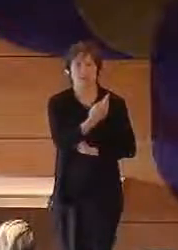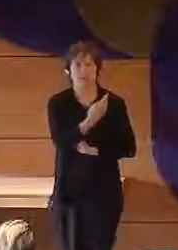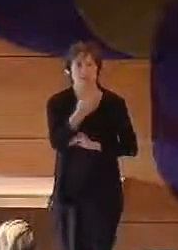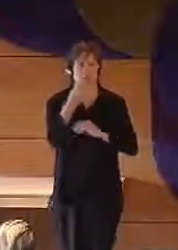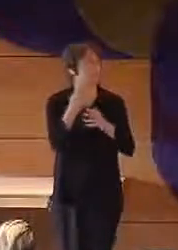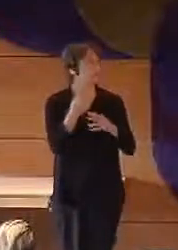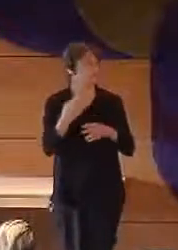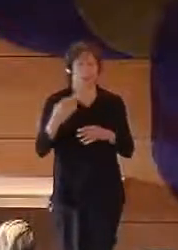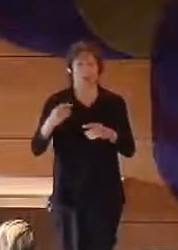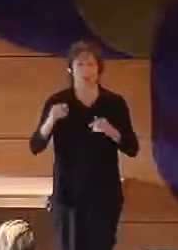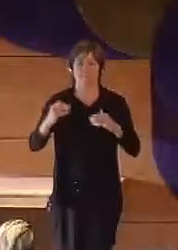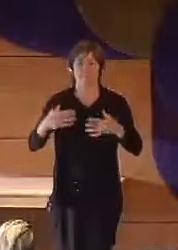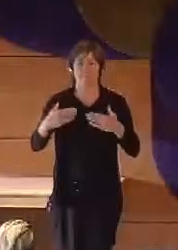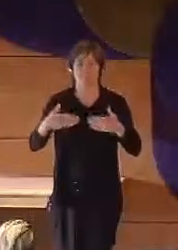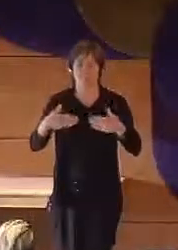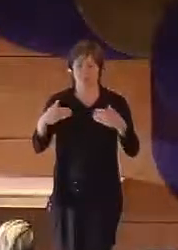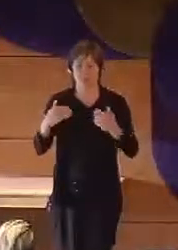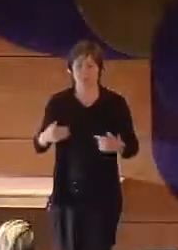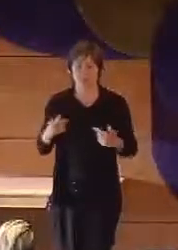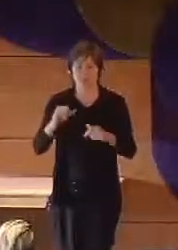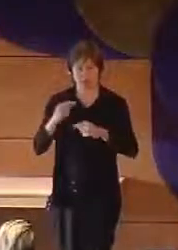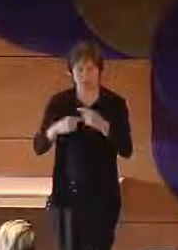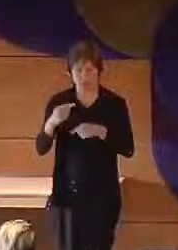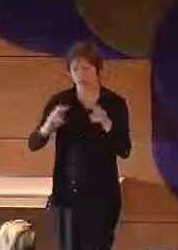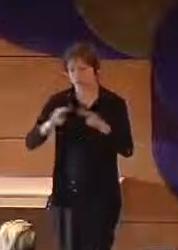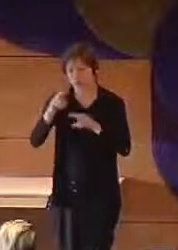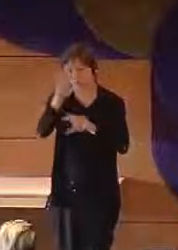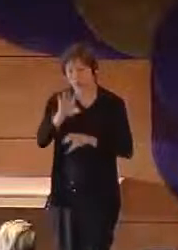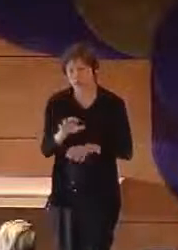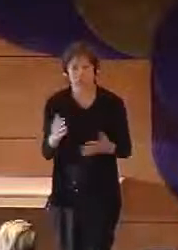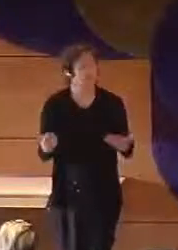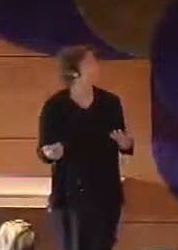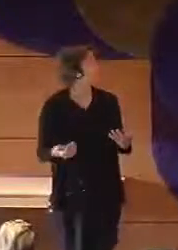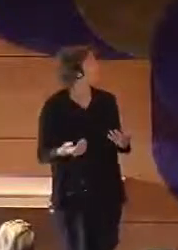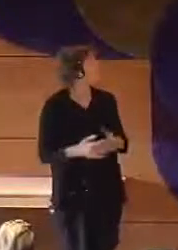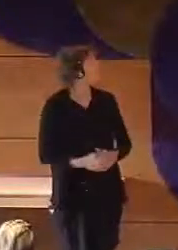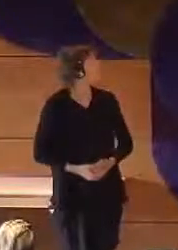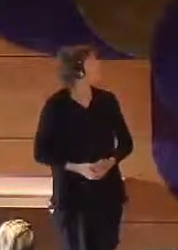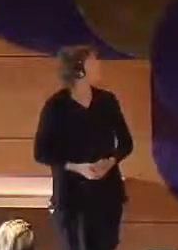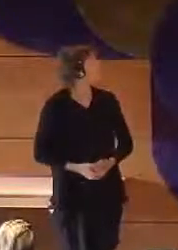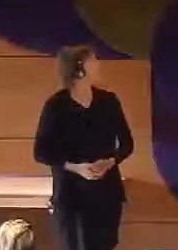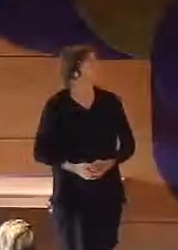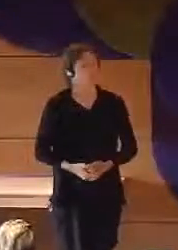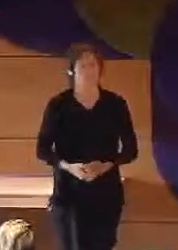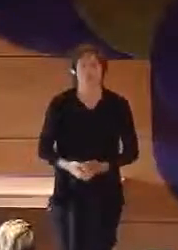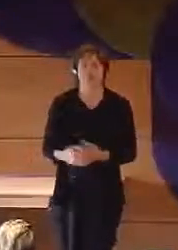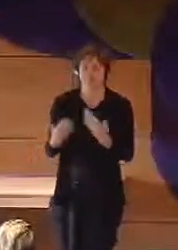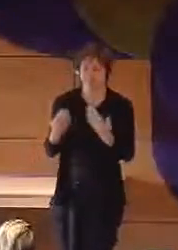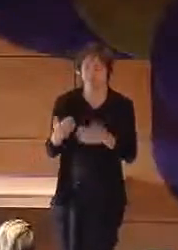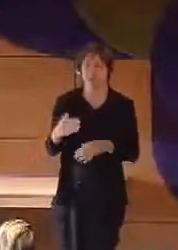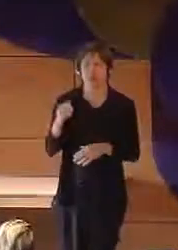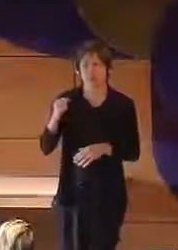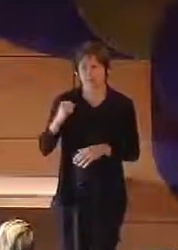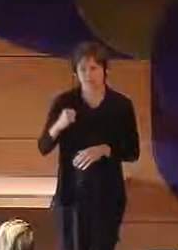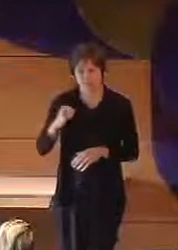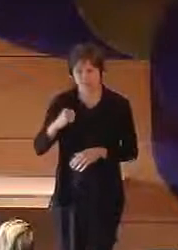development, different stages of their growth. So girls, as soon as they get some breast development, they have a growth spurt.